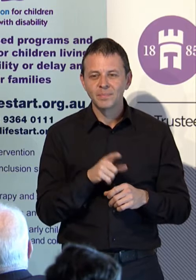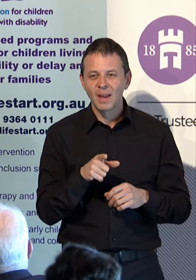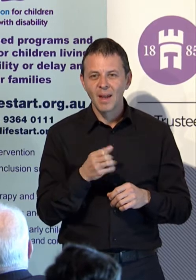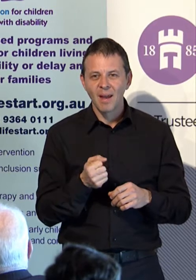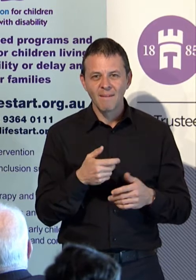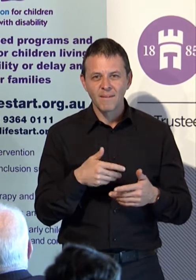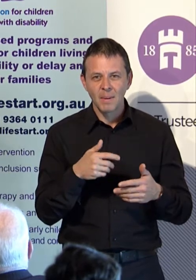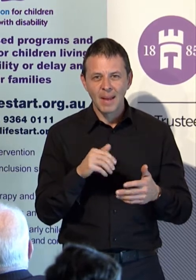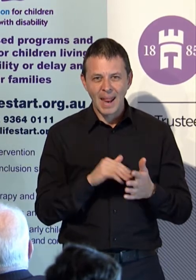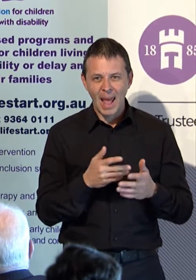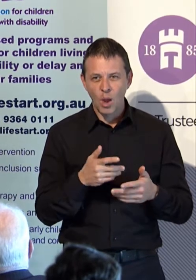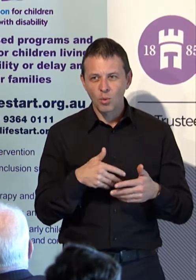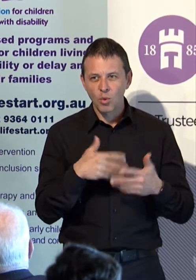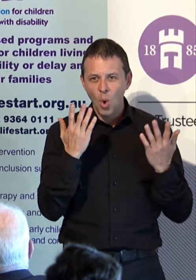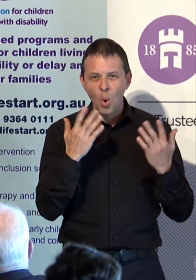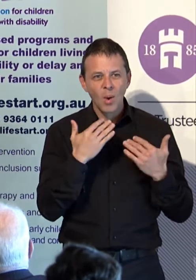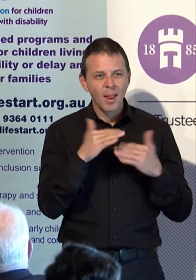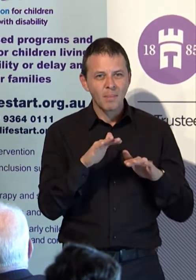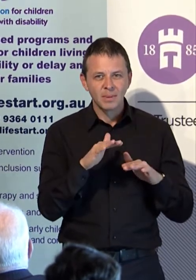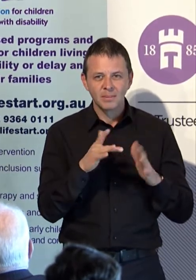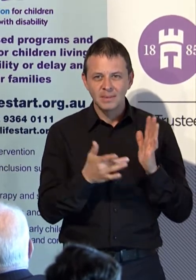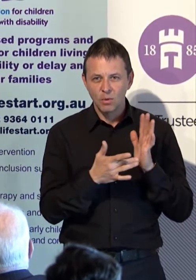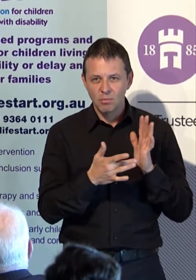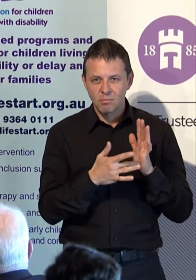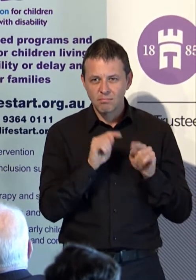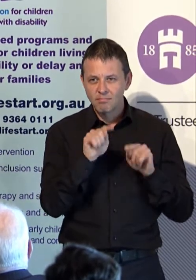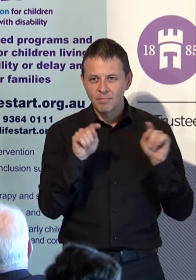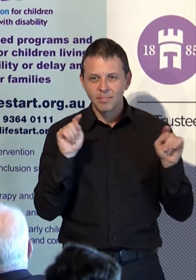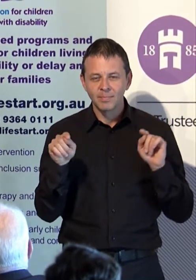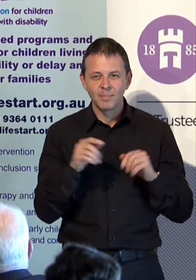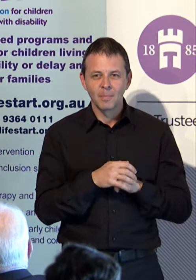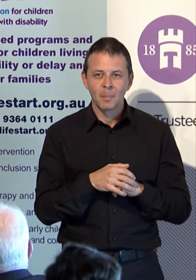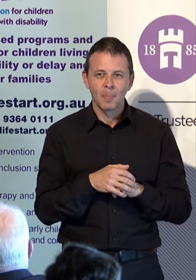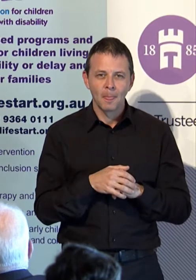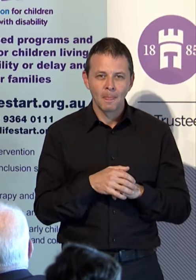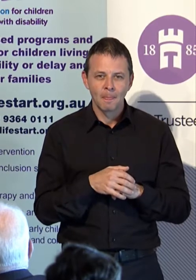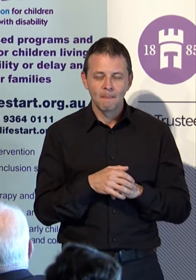amounts of technology. There's no shortage of technology. What